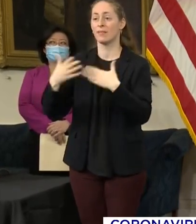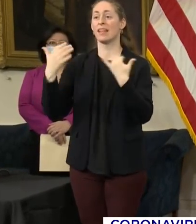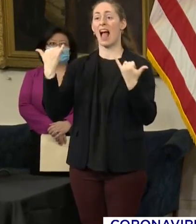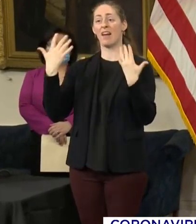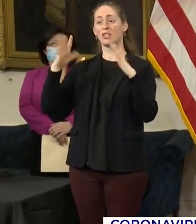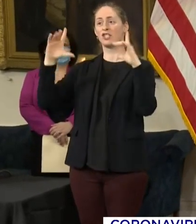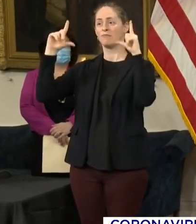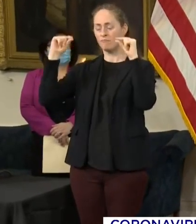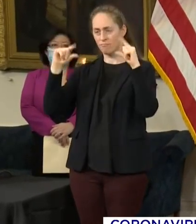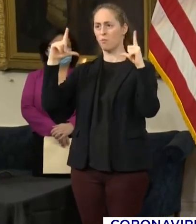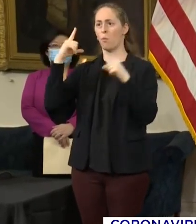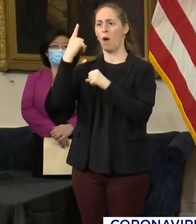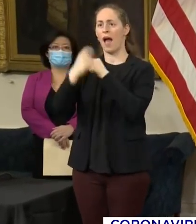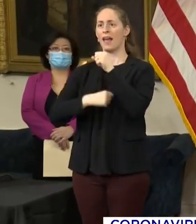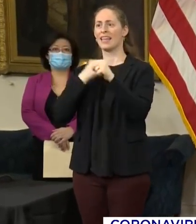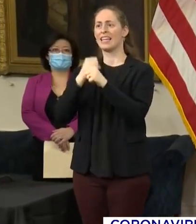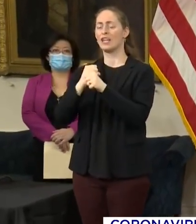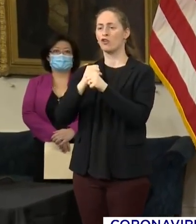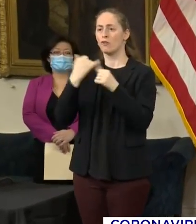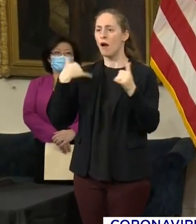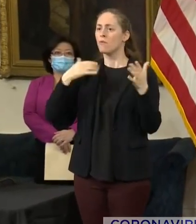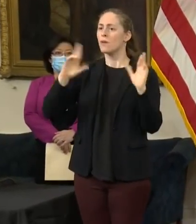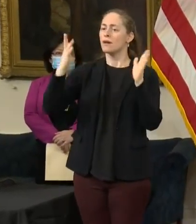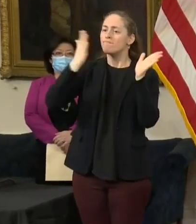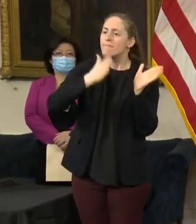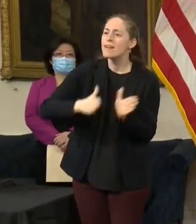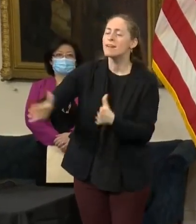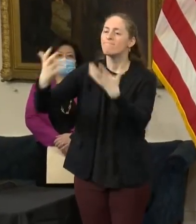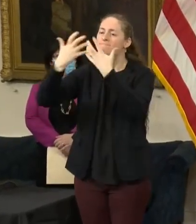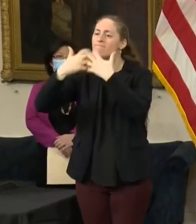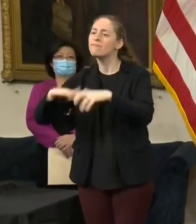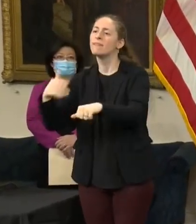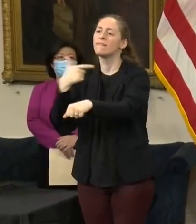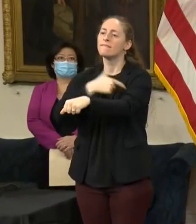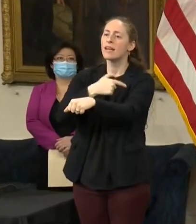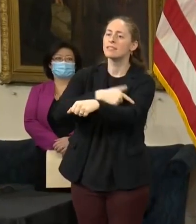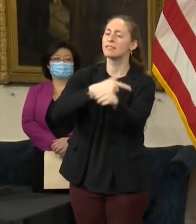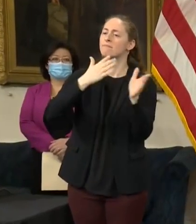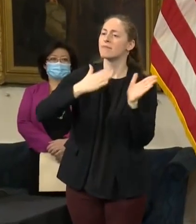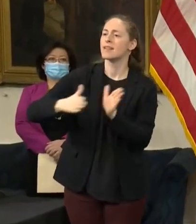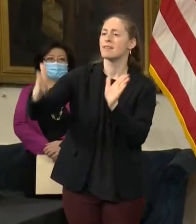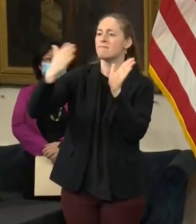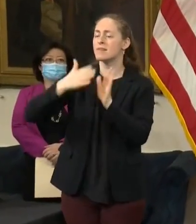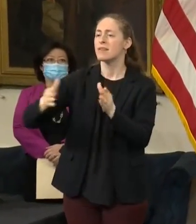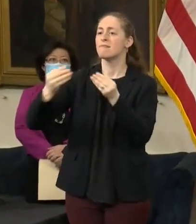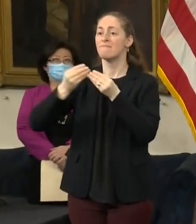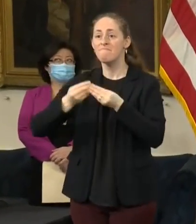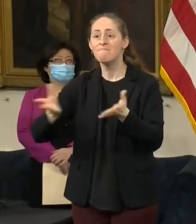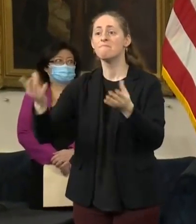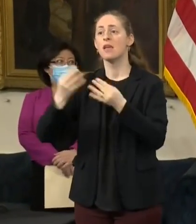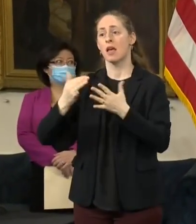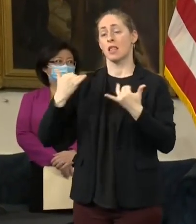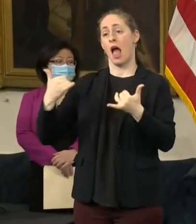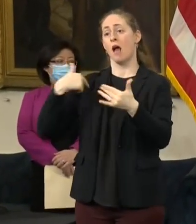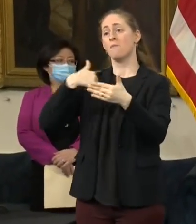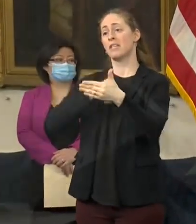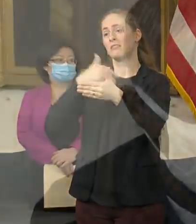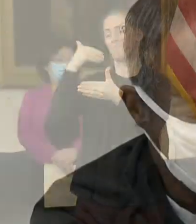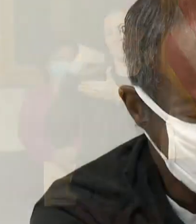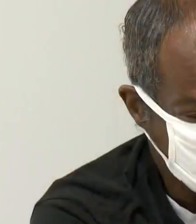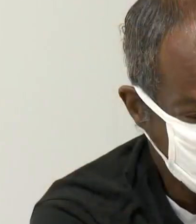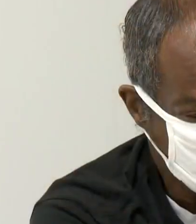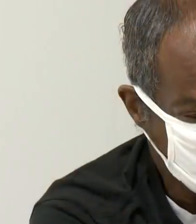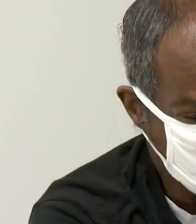continuing to bring us closer to a return to normalcy. While new COVID-19 infections have drastically slowed, the governor